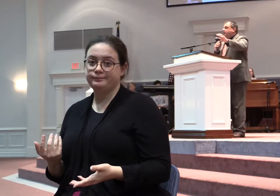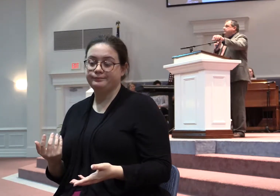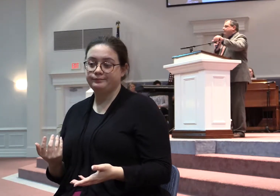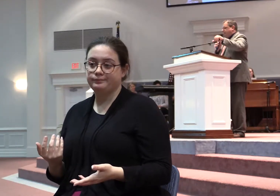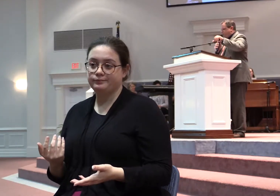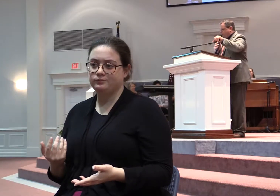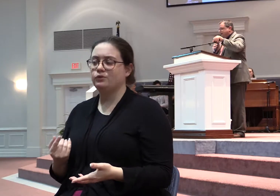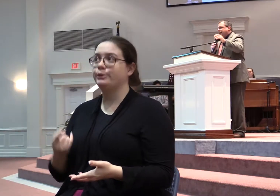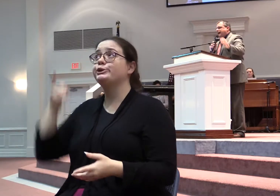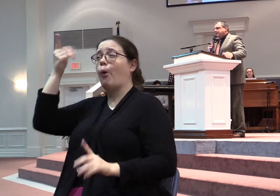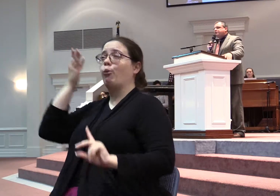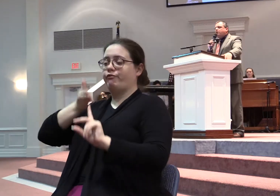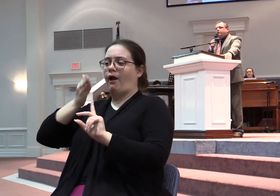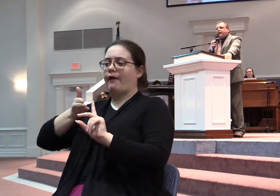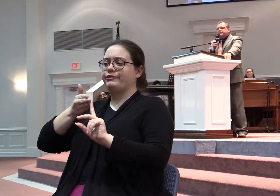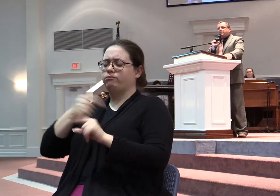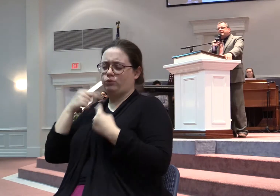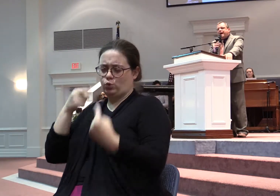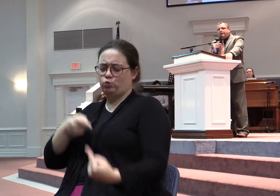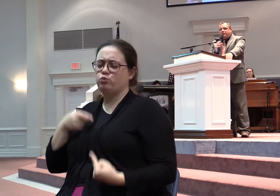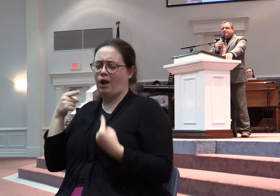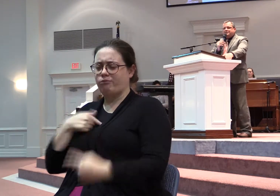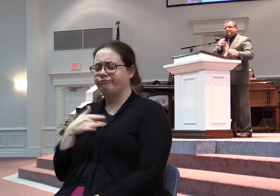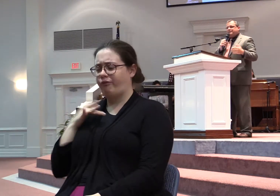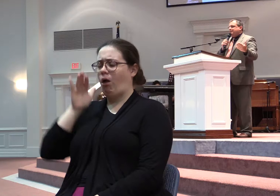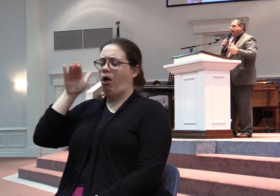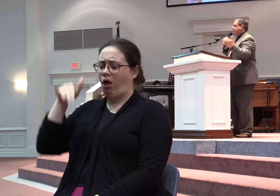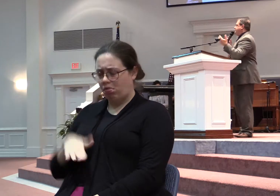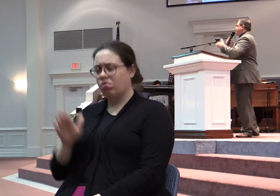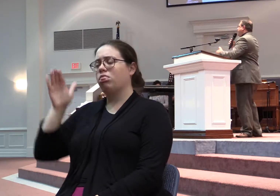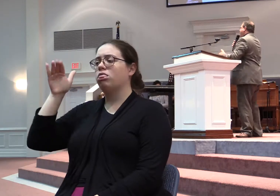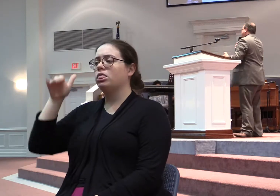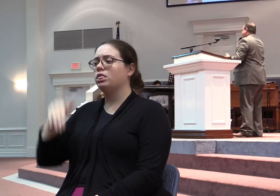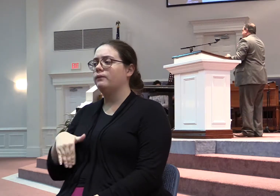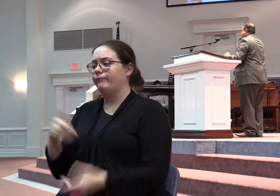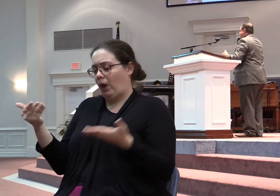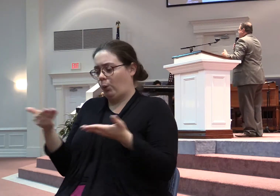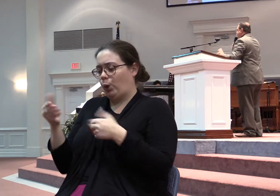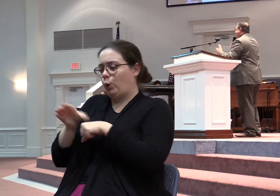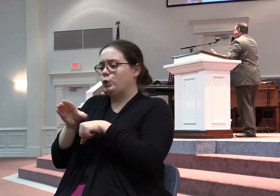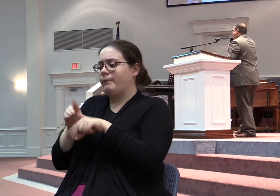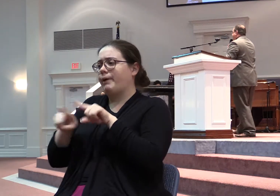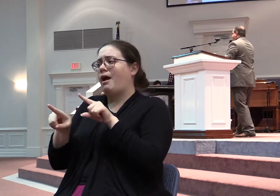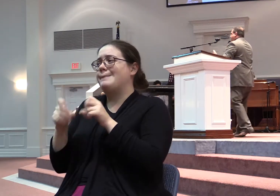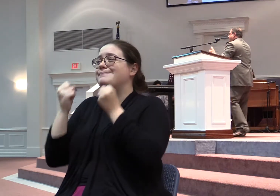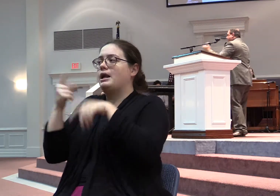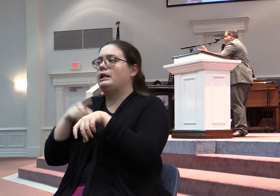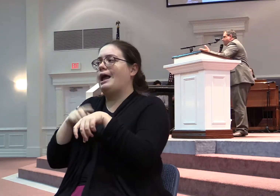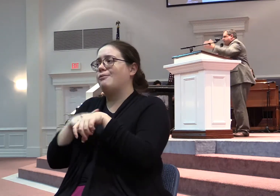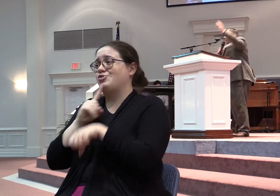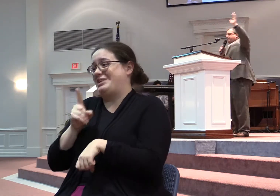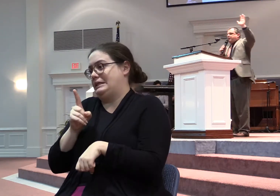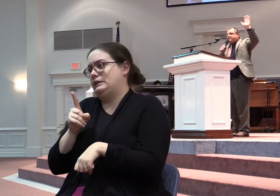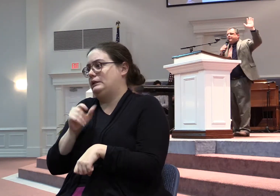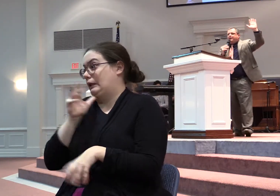So he was faithful. I struggled. I was up and down. I was in here at the church, but many times I wasn't really in